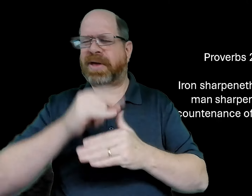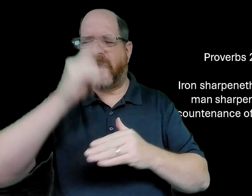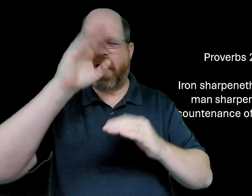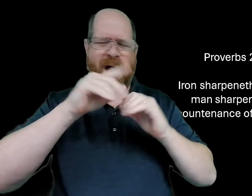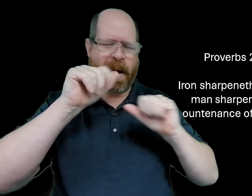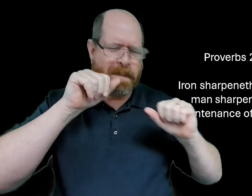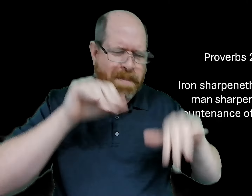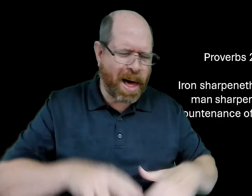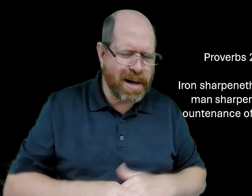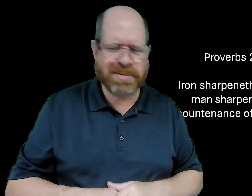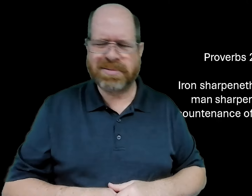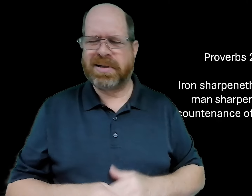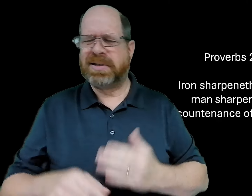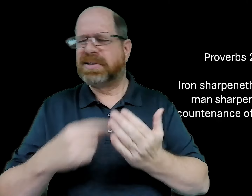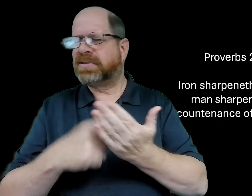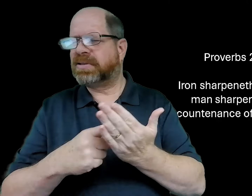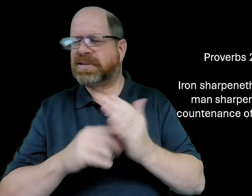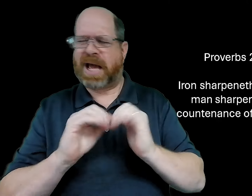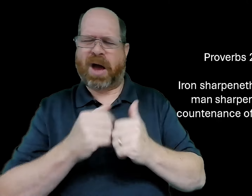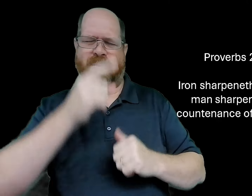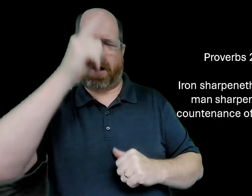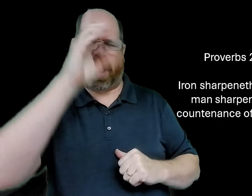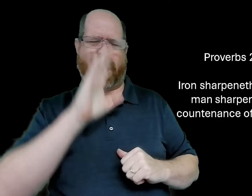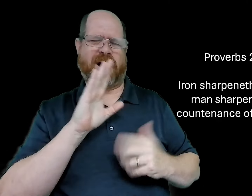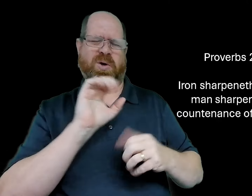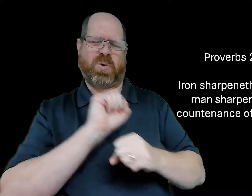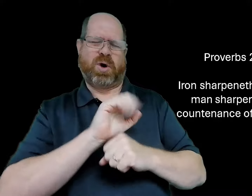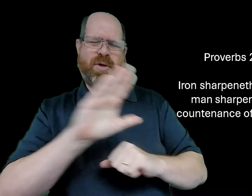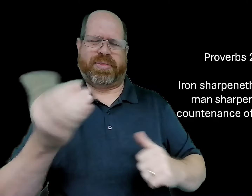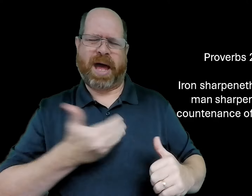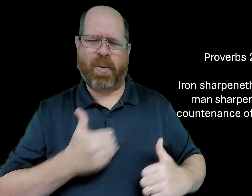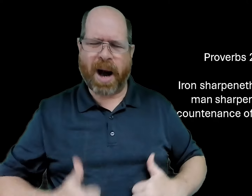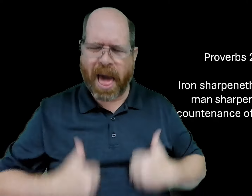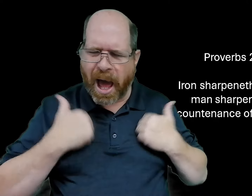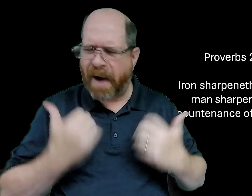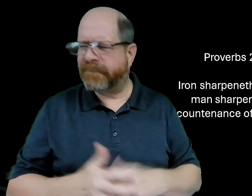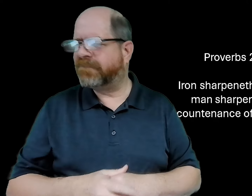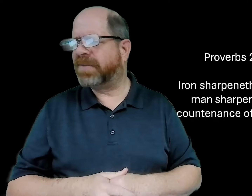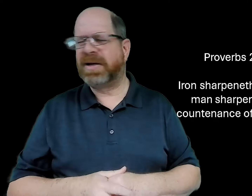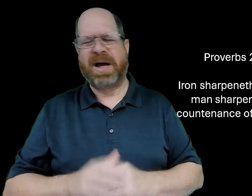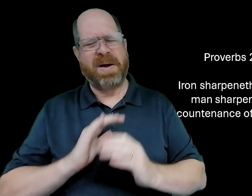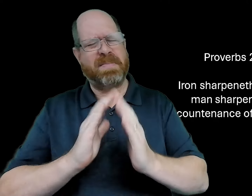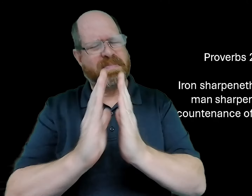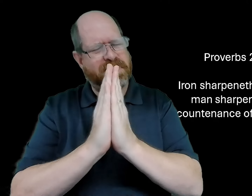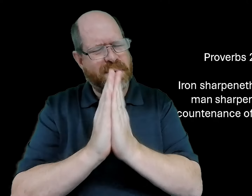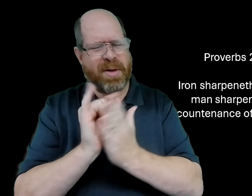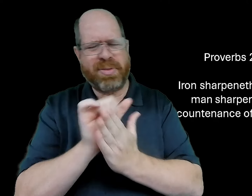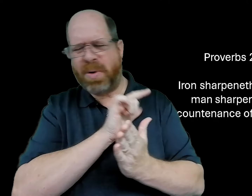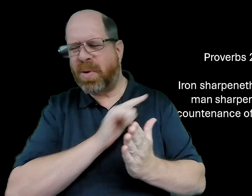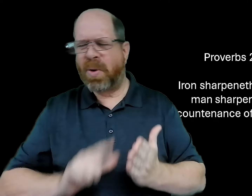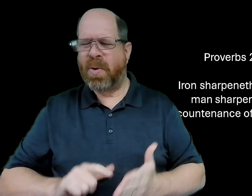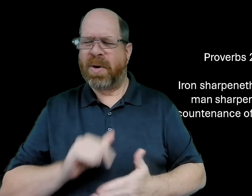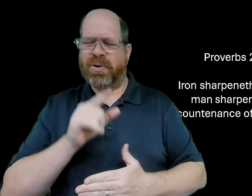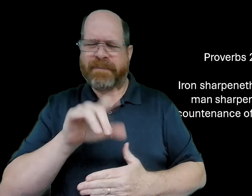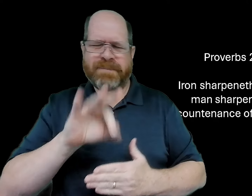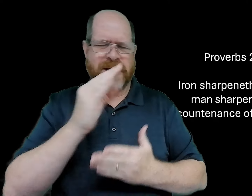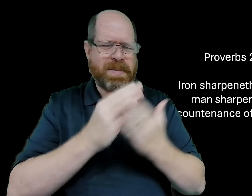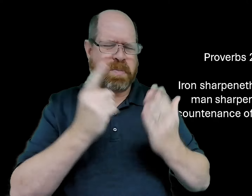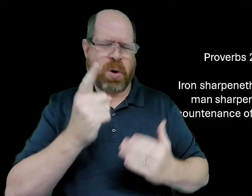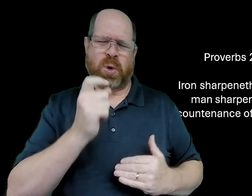God, so that we can have your blessings and that you can work in our lives. So I pray, Lord, that